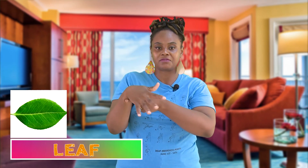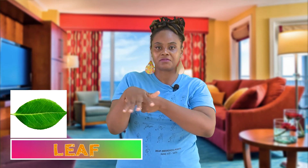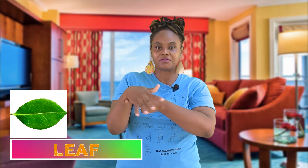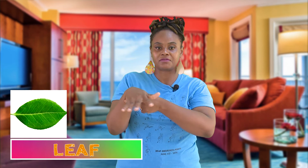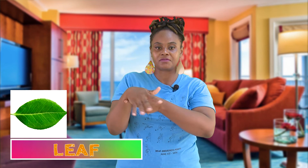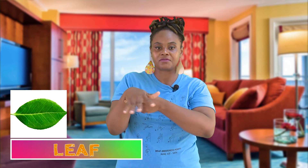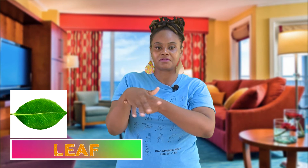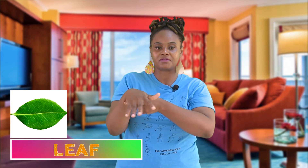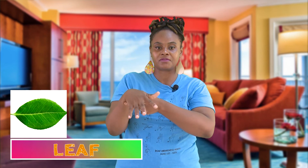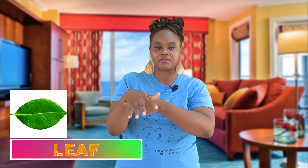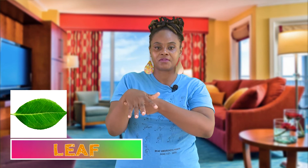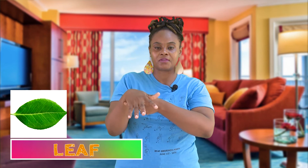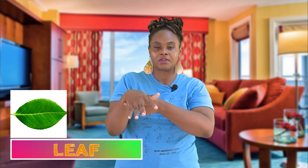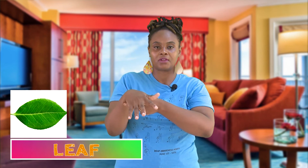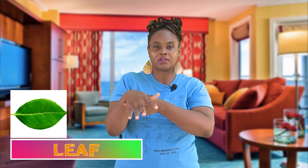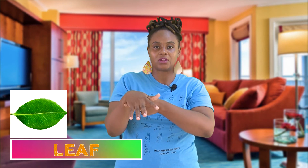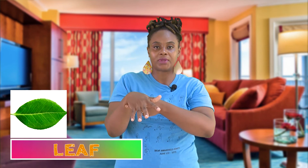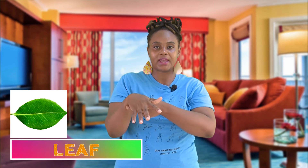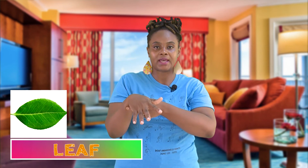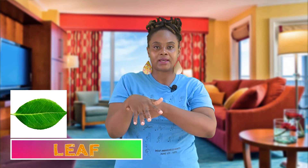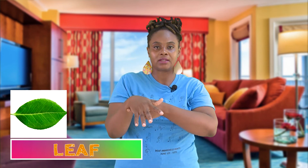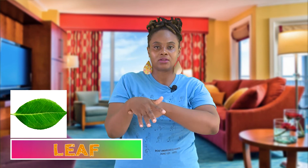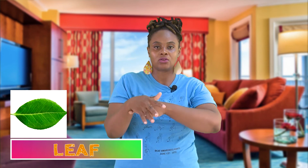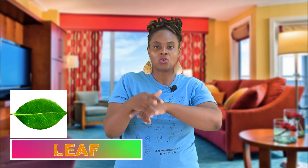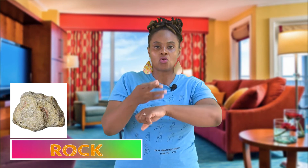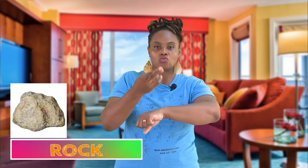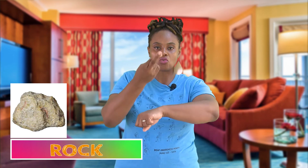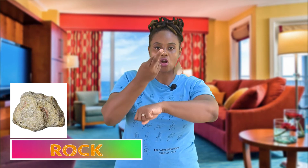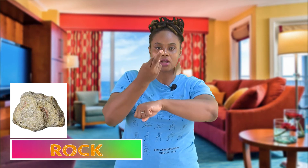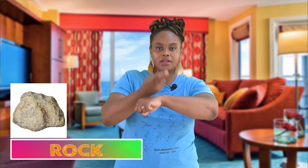leaf. Then we had rock,